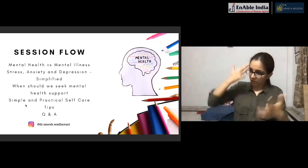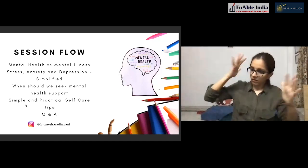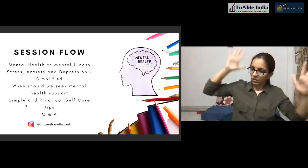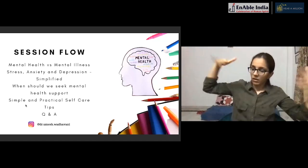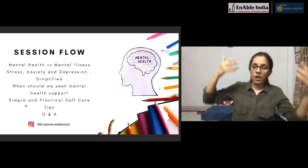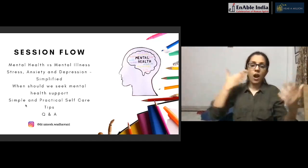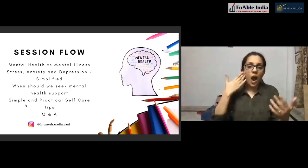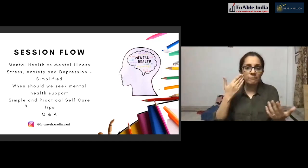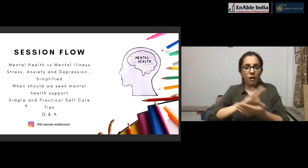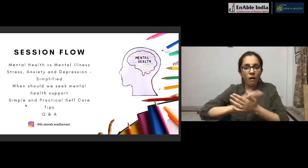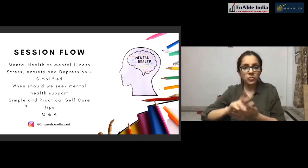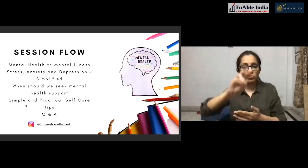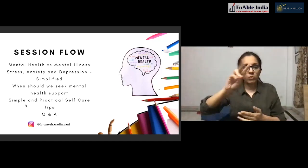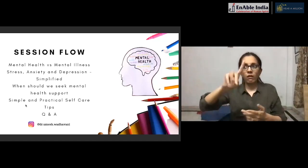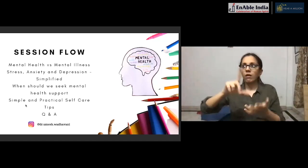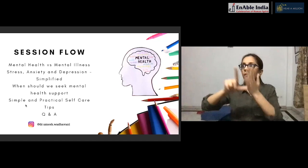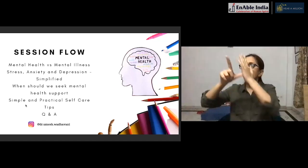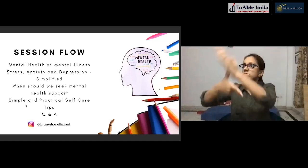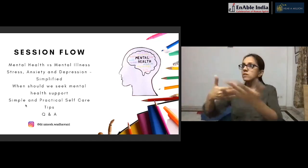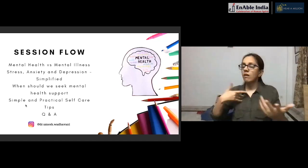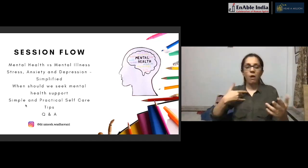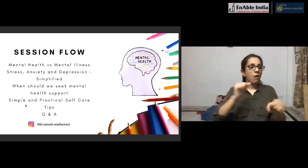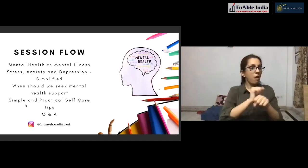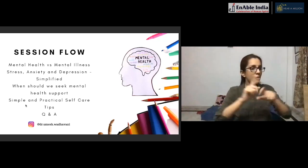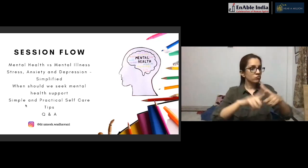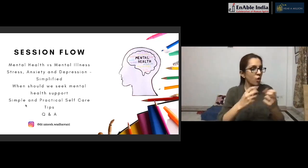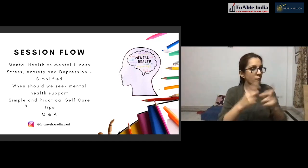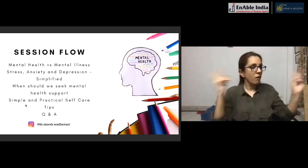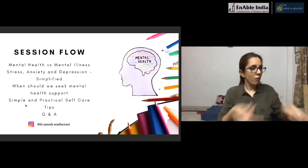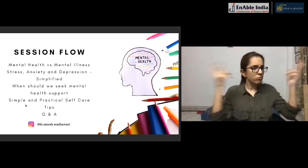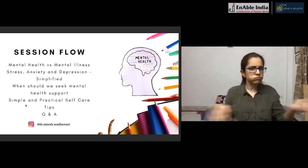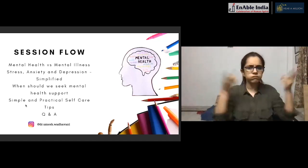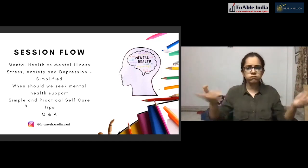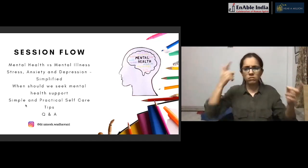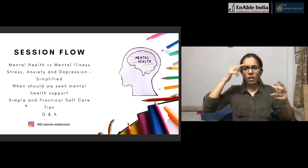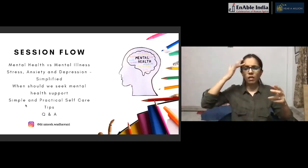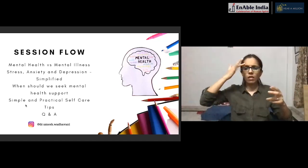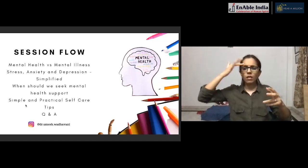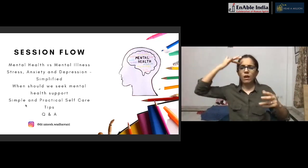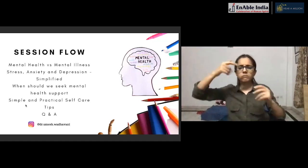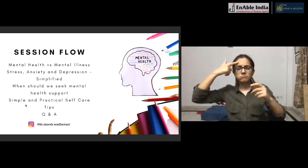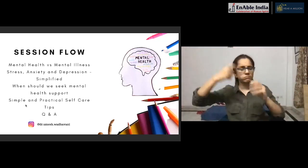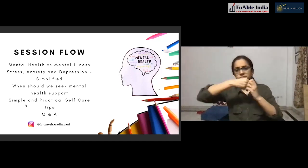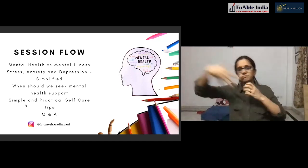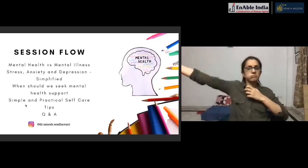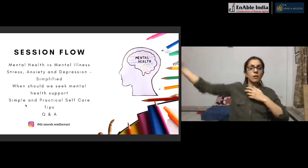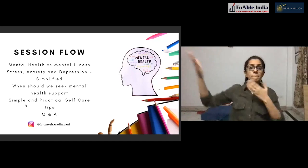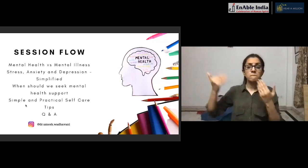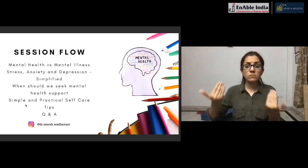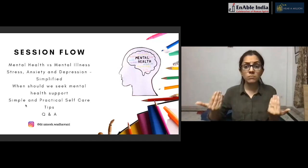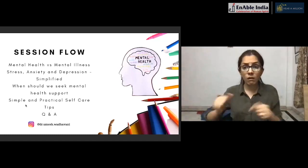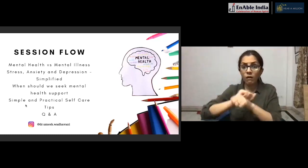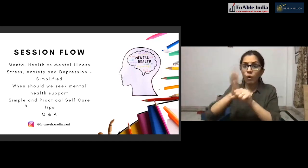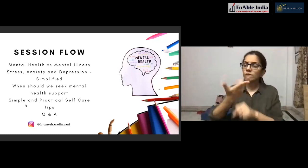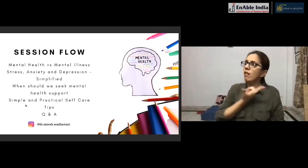away. I want to do things which I used to before the pandemic. And you can get into the overthinking that what if the pandemic doesn't go away